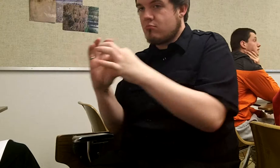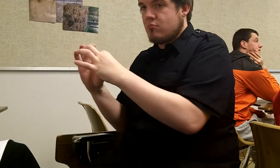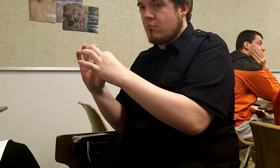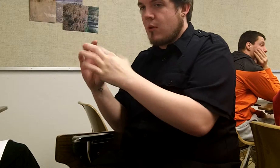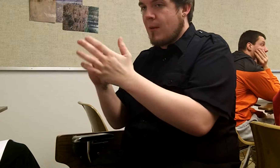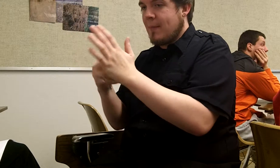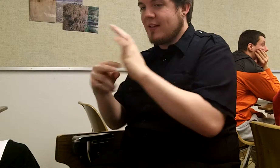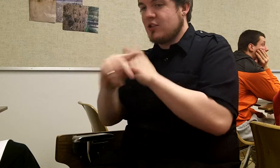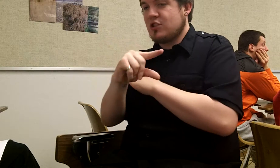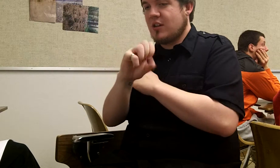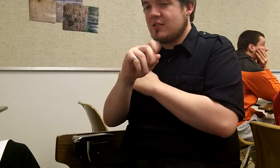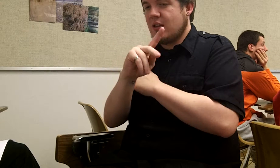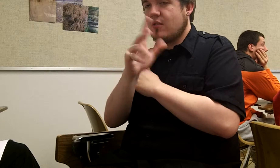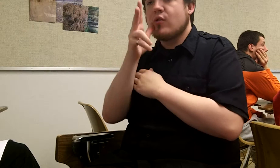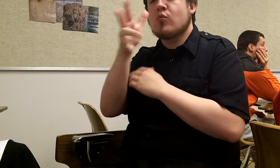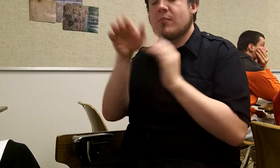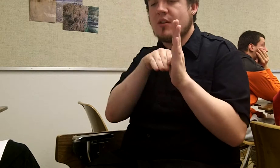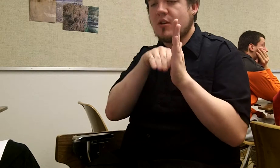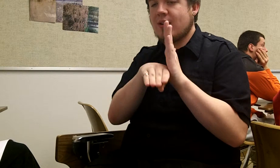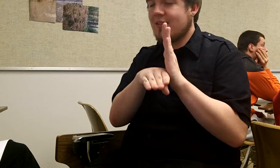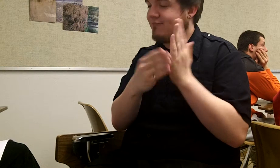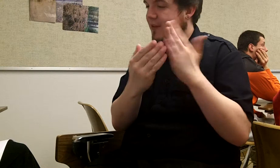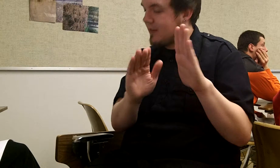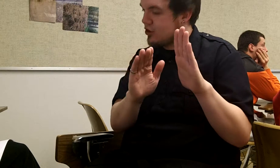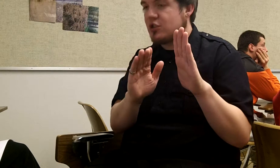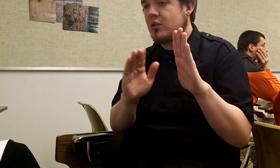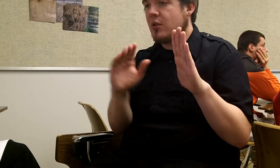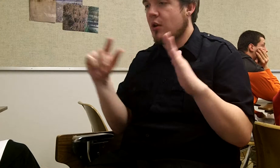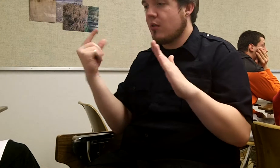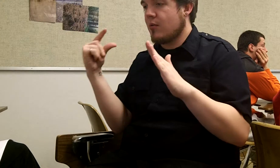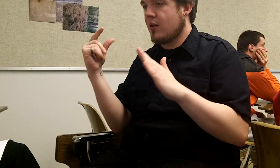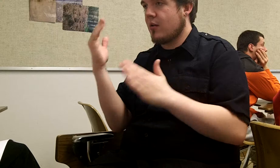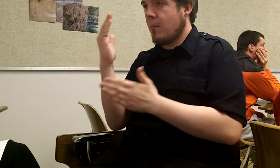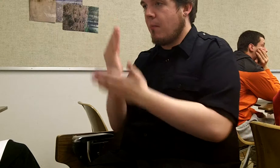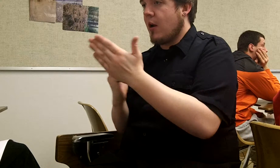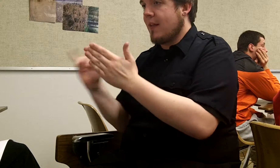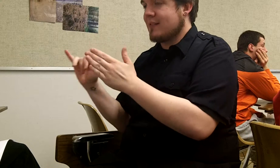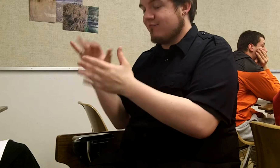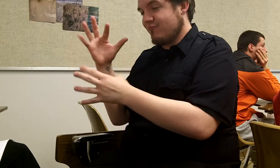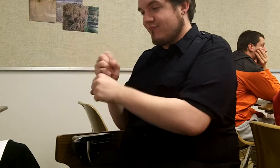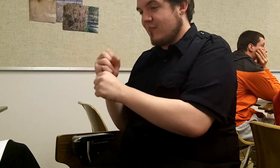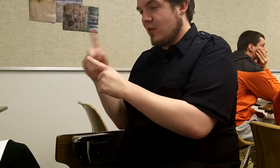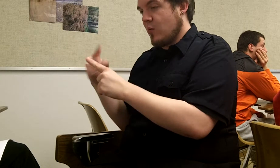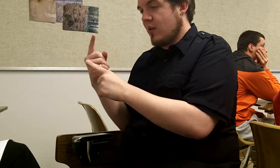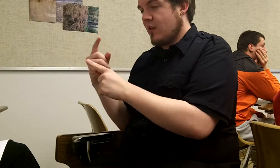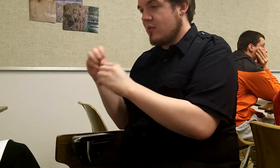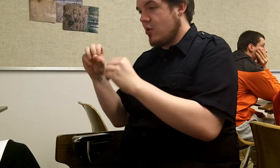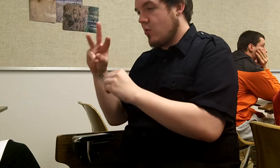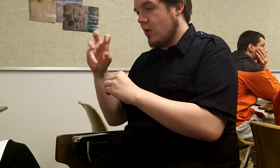And that's the end of that. That's all the green part when there's no Wnt around. So disheveled isn't actually doing anything when it's not active? Correct.